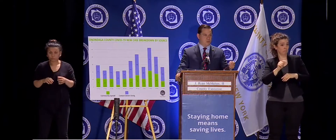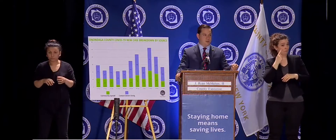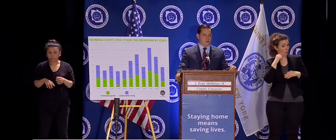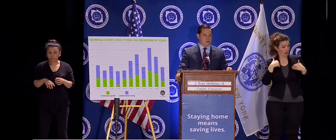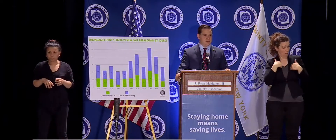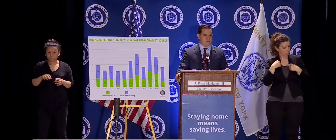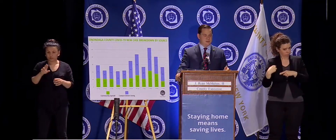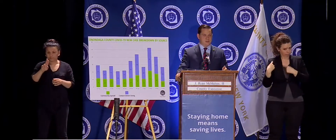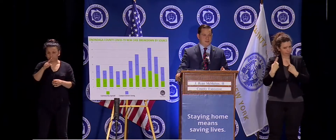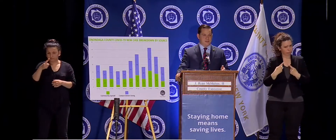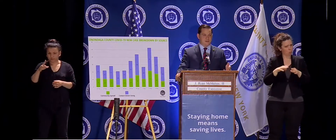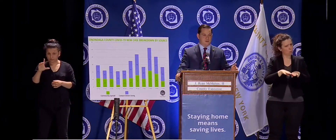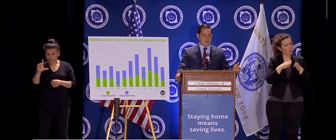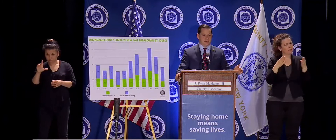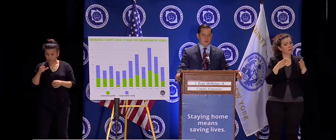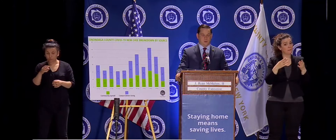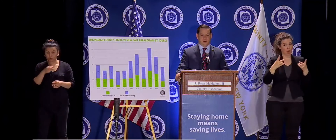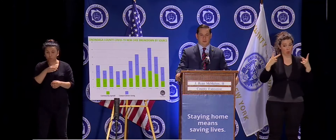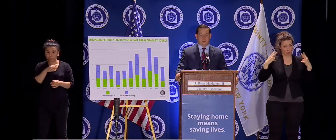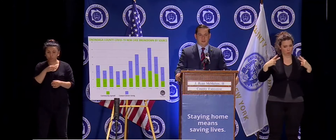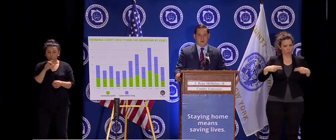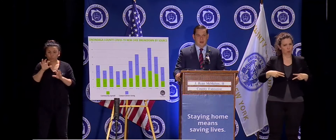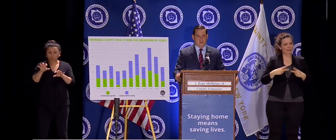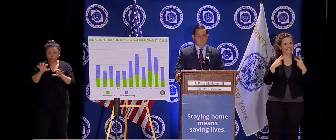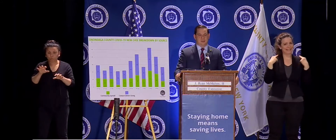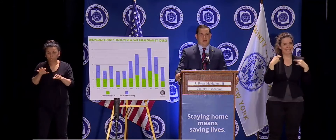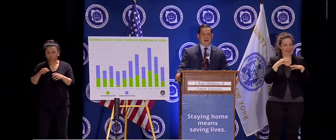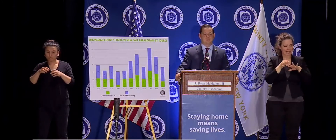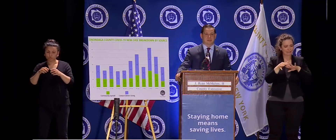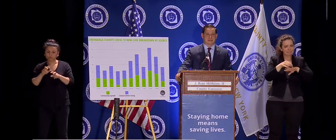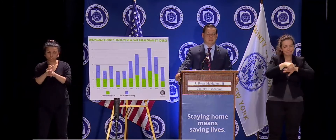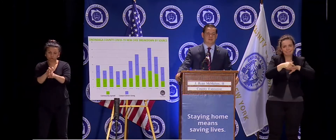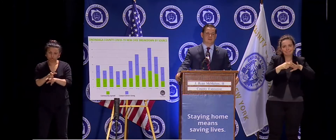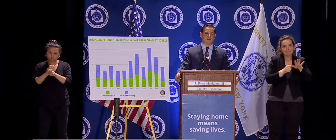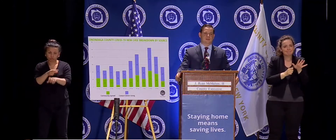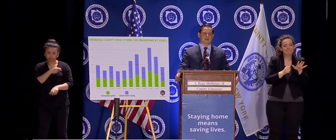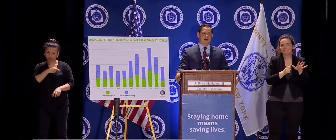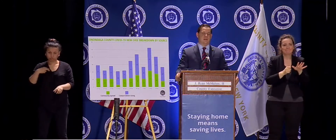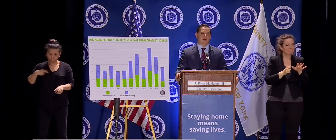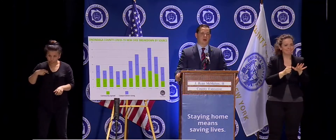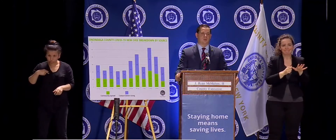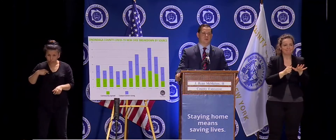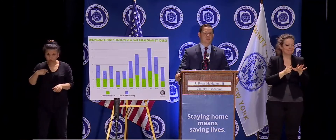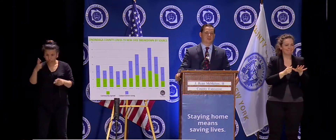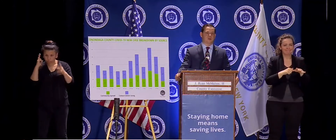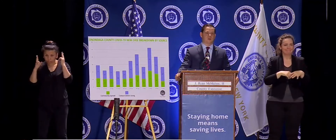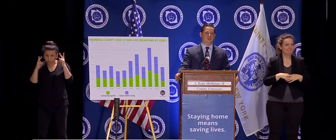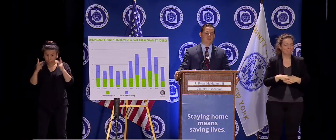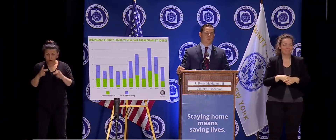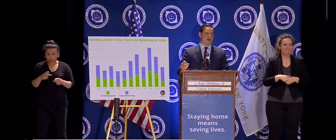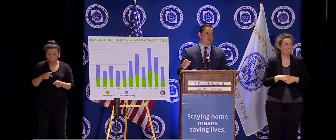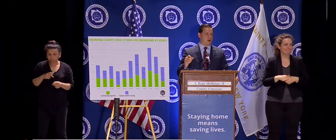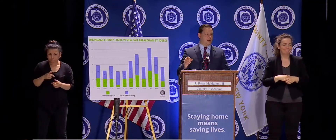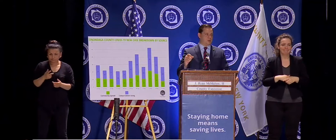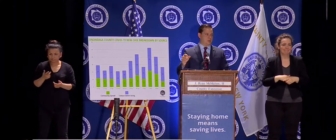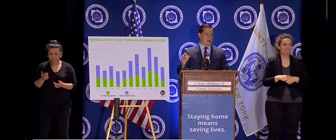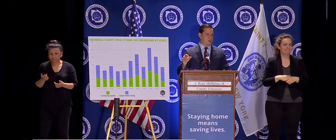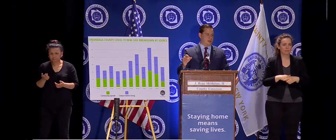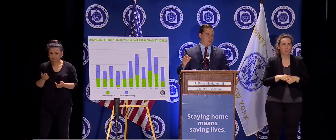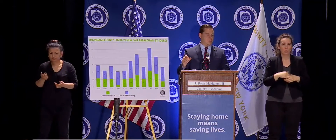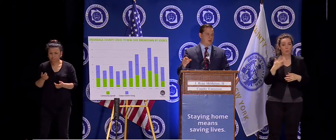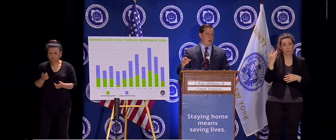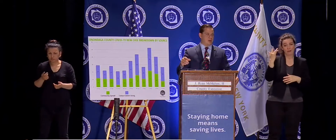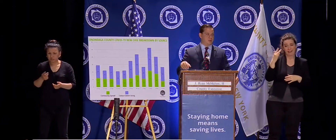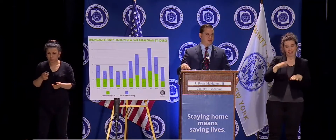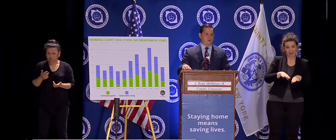but grooming is a different category. I believe, I'm not 100% sure of the reasoning why they aren't allowed